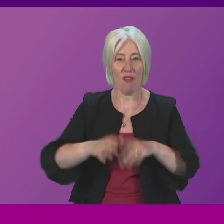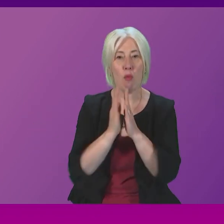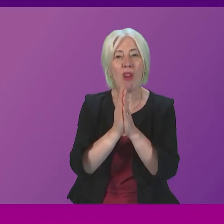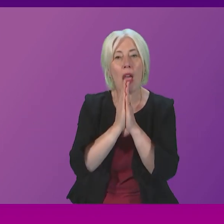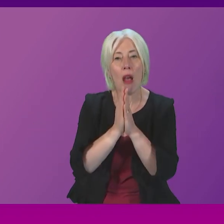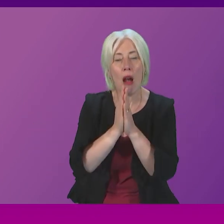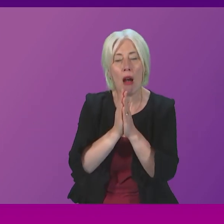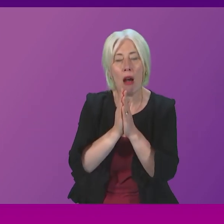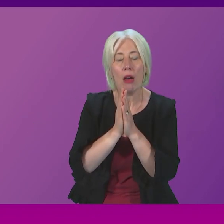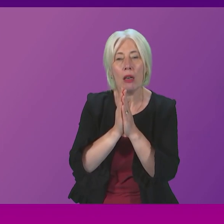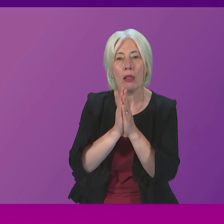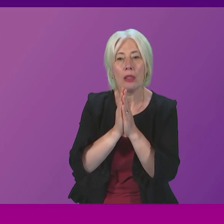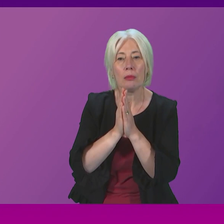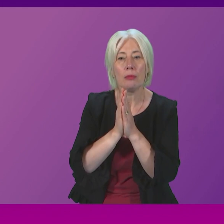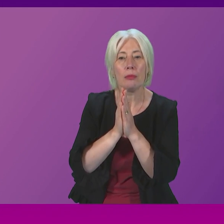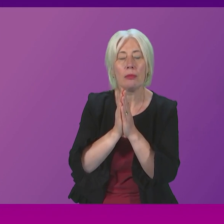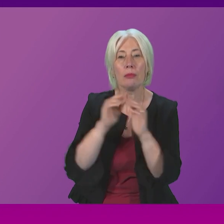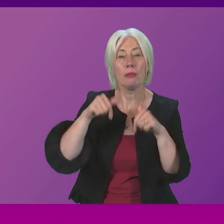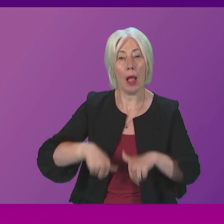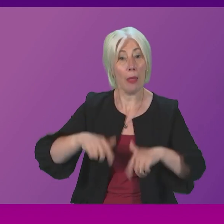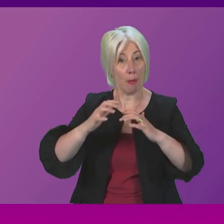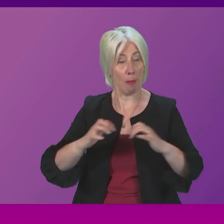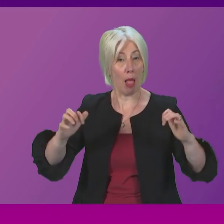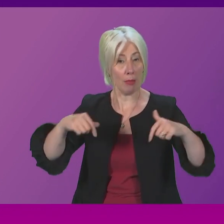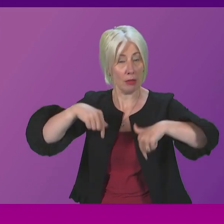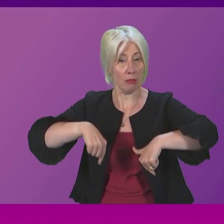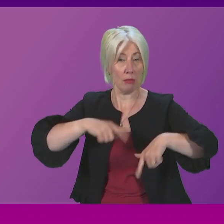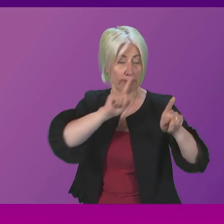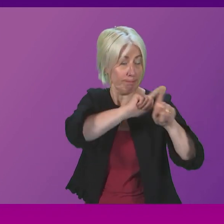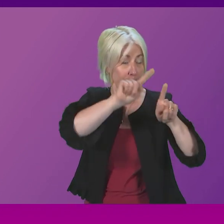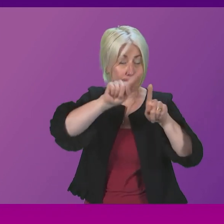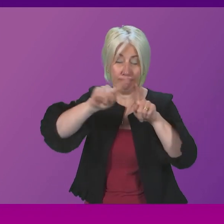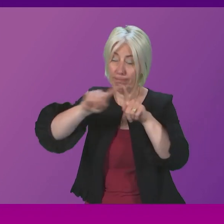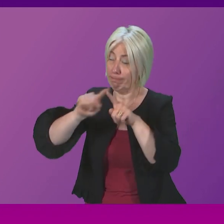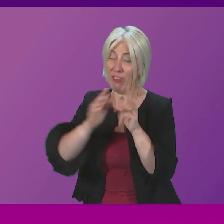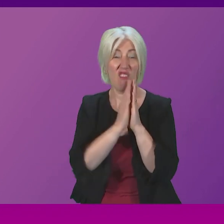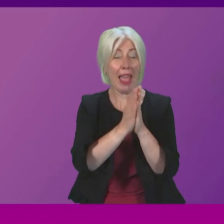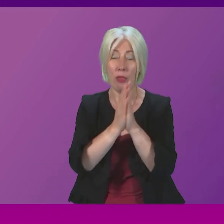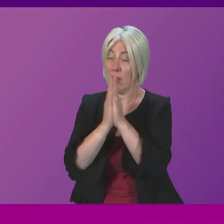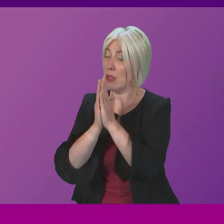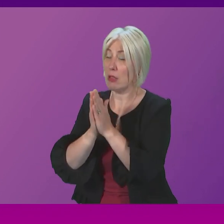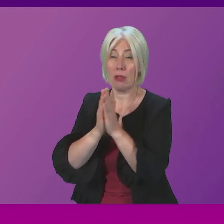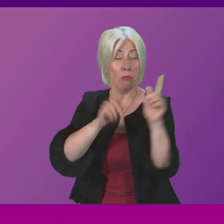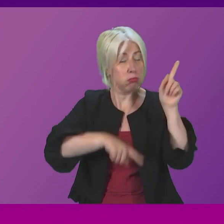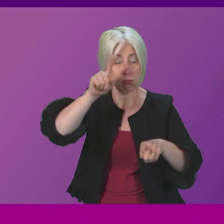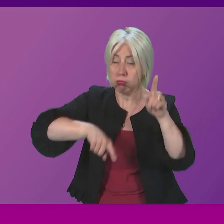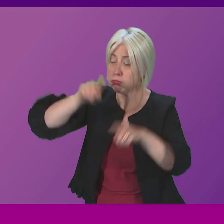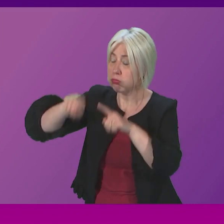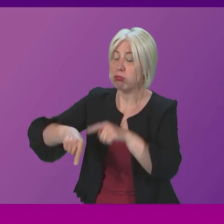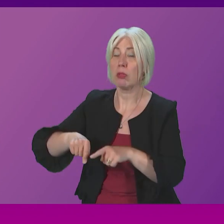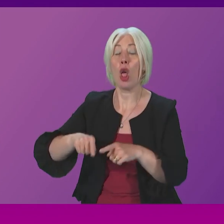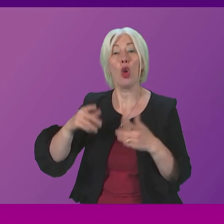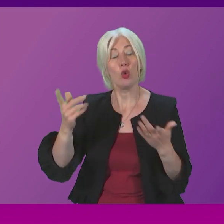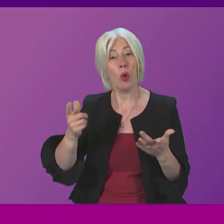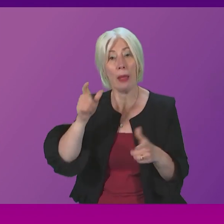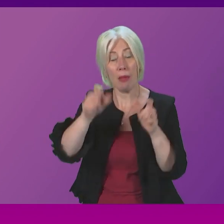Parliament, and it's of all different faiths. And I think that just gives us, it gives those